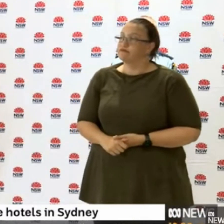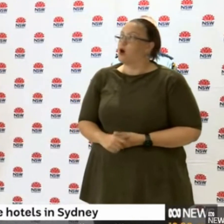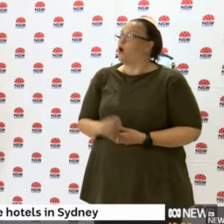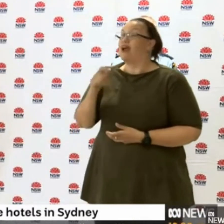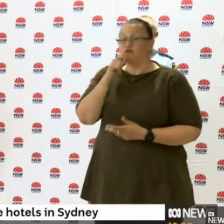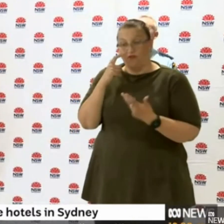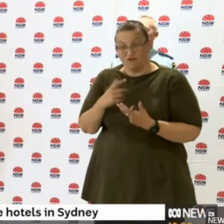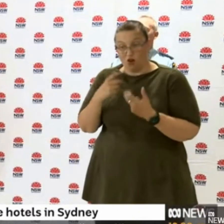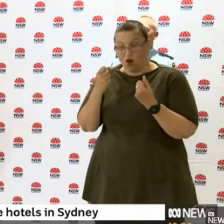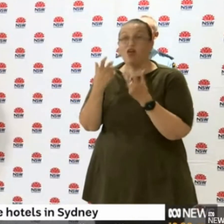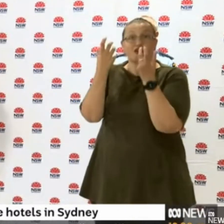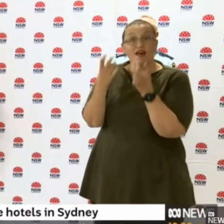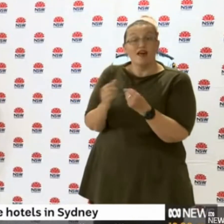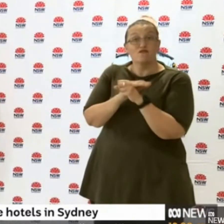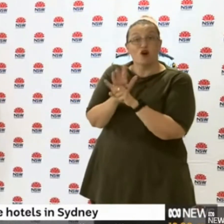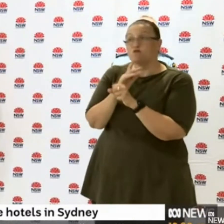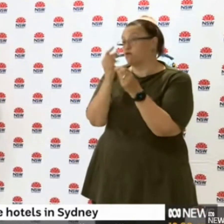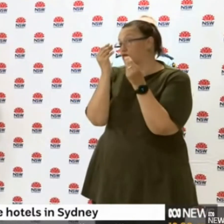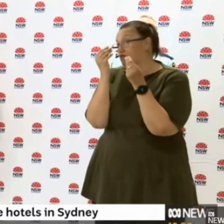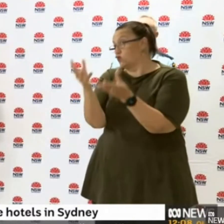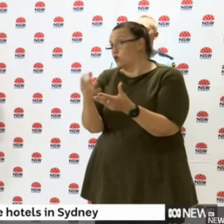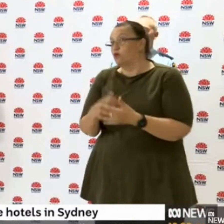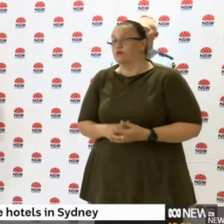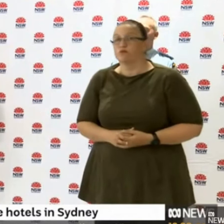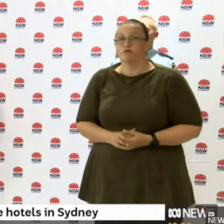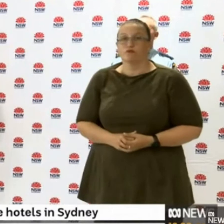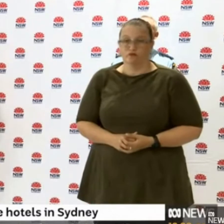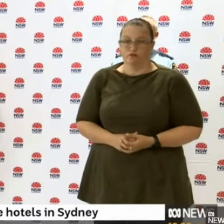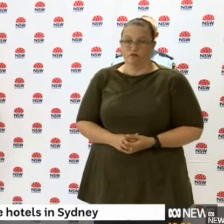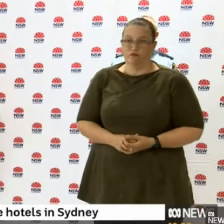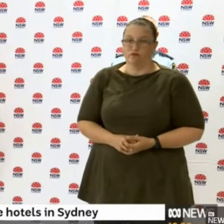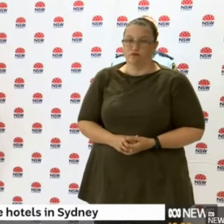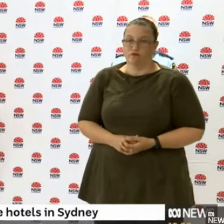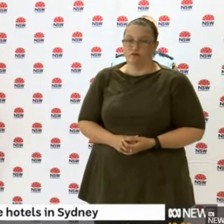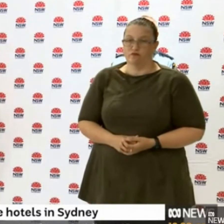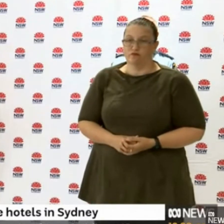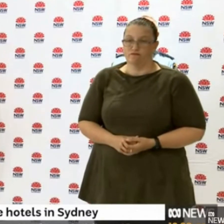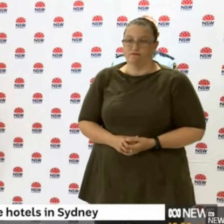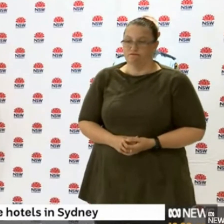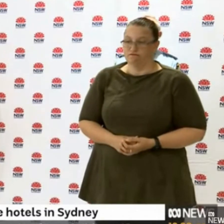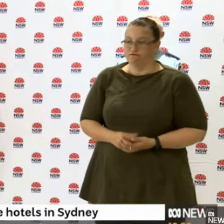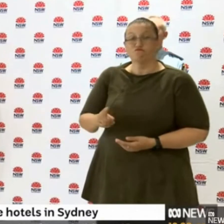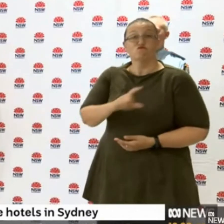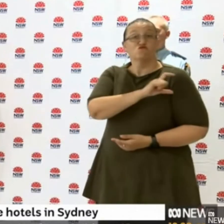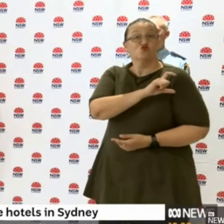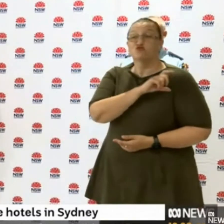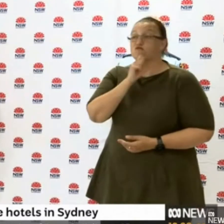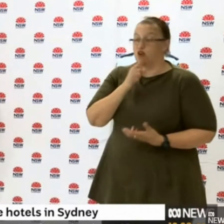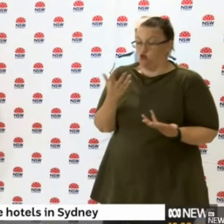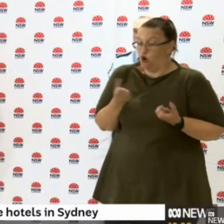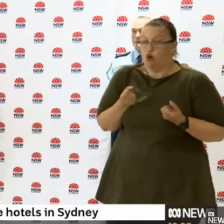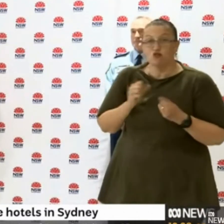there's any differences in any results on that family. In terms of where this person acquired it,